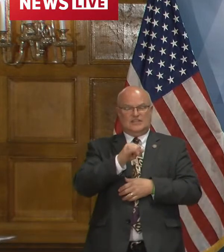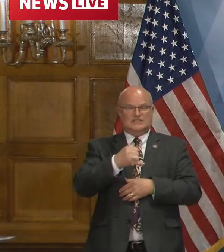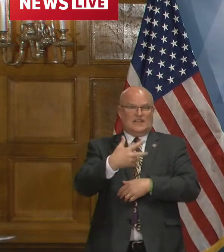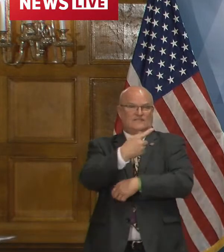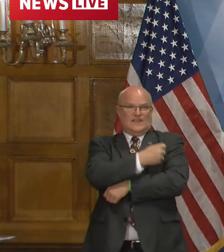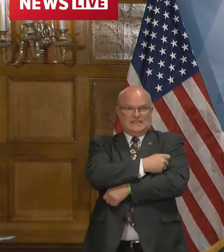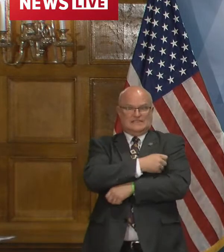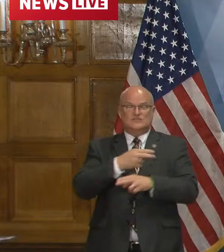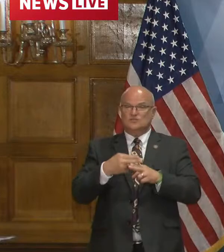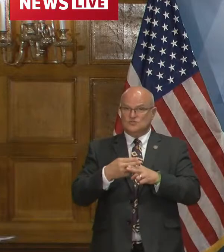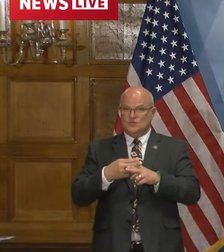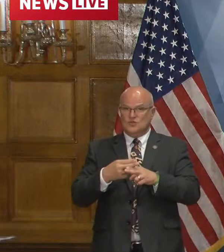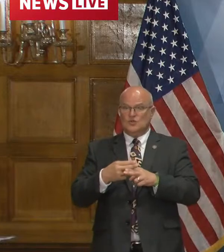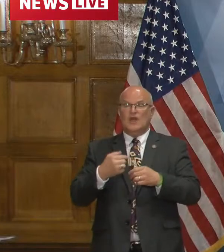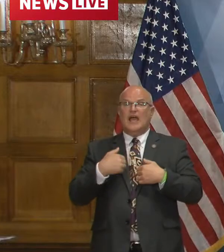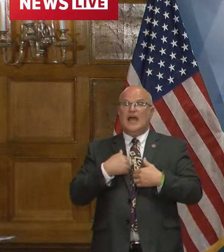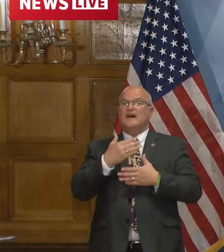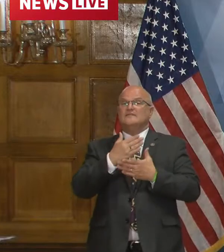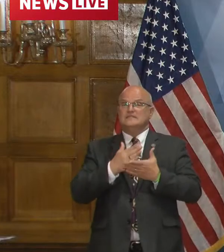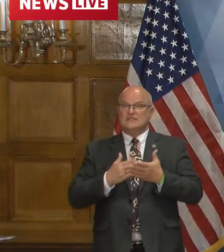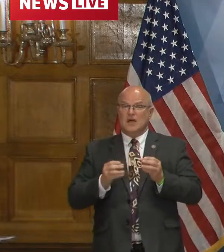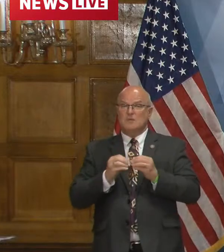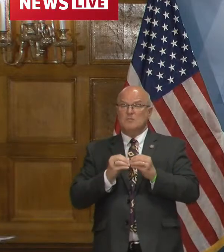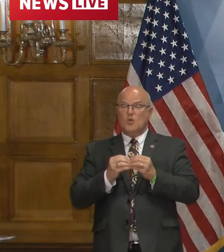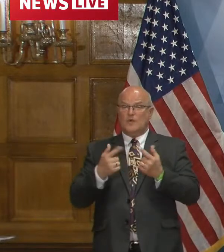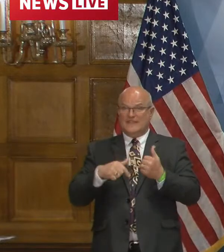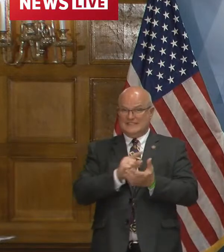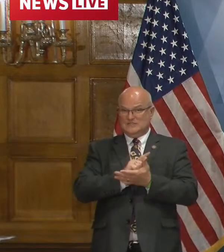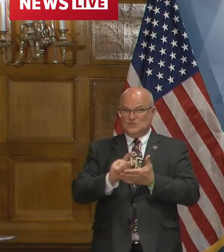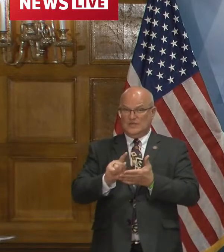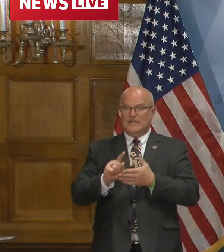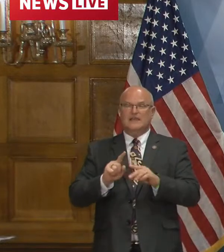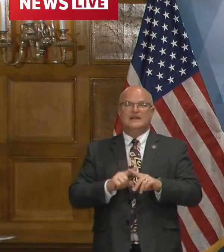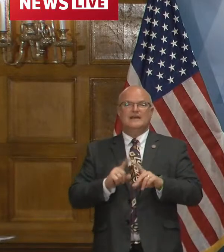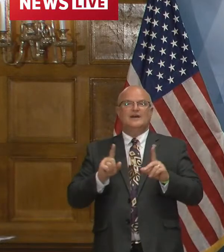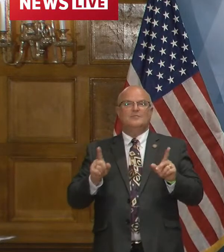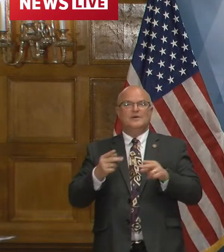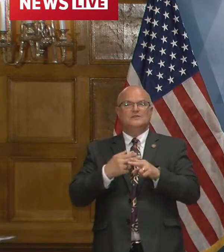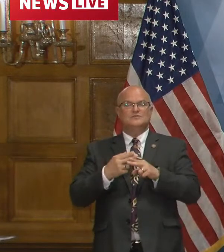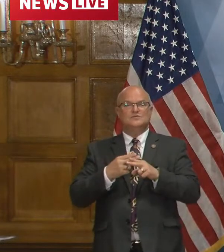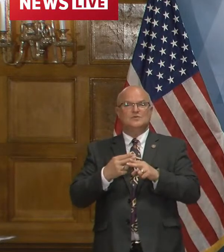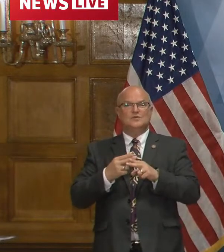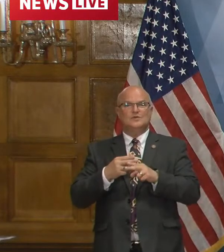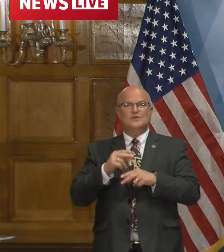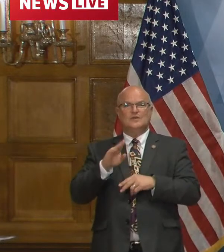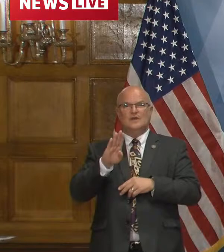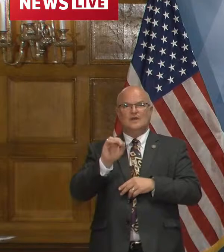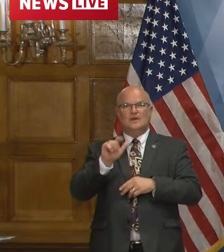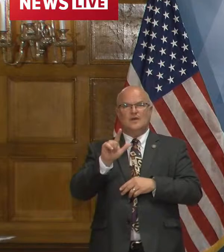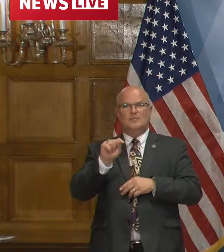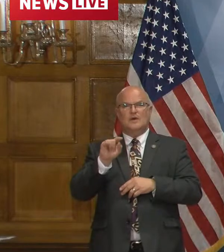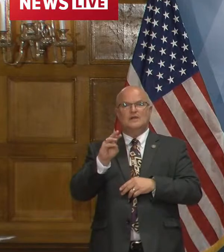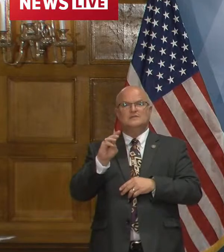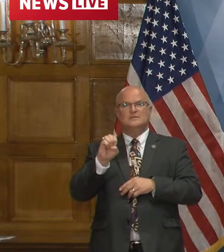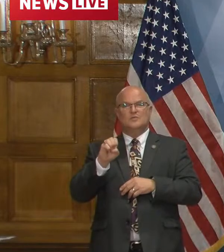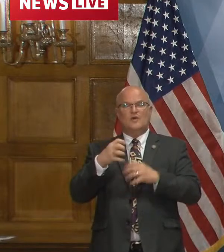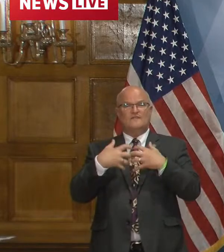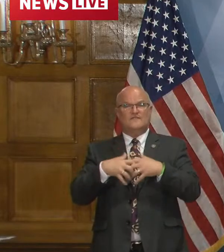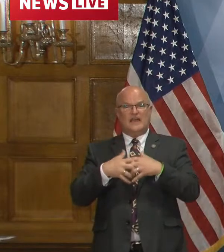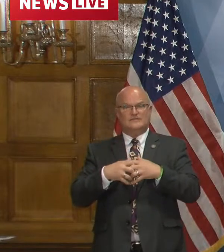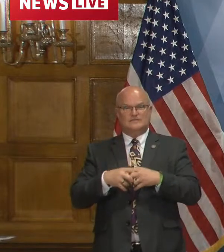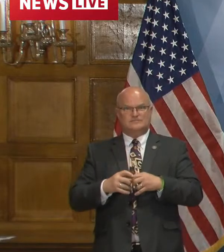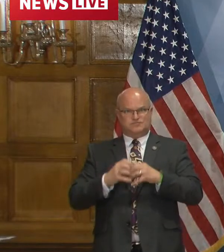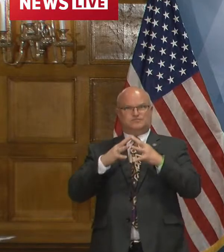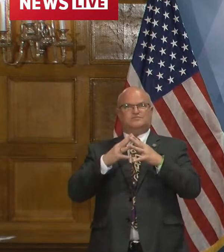J&J vaccine very shortly. We're going to have some more come this week, but as soon as the Baltimore factory gets back online, I